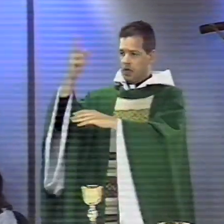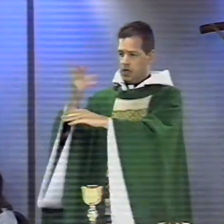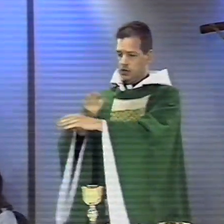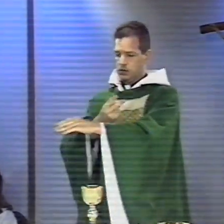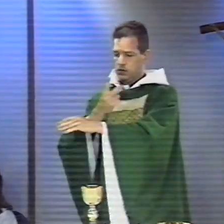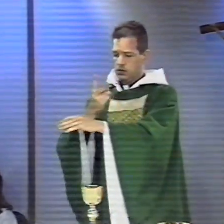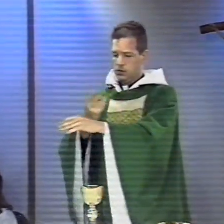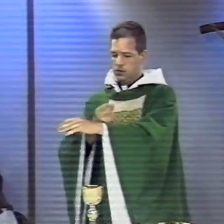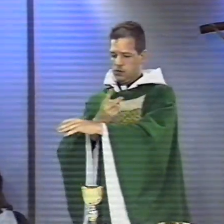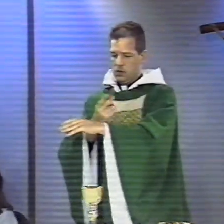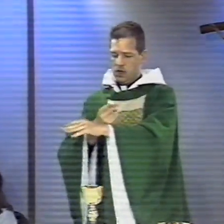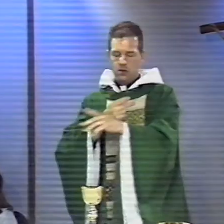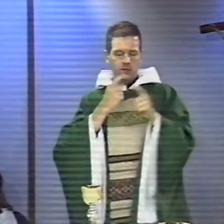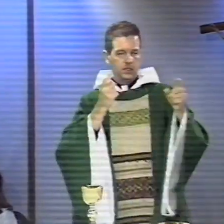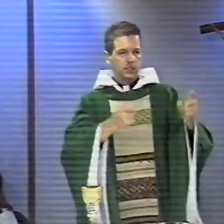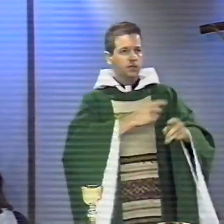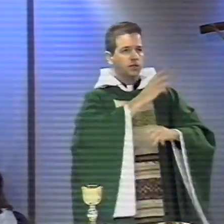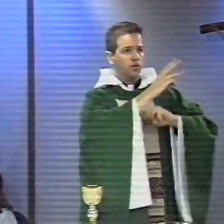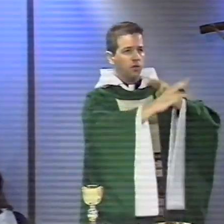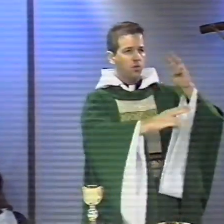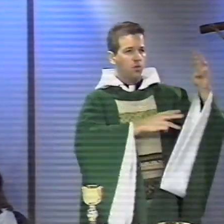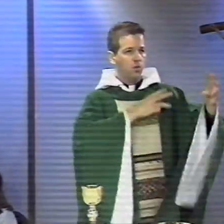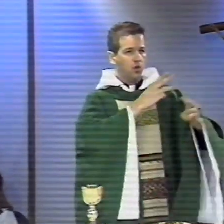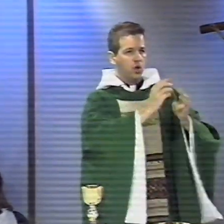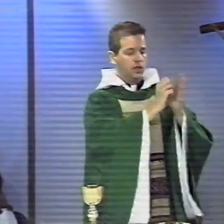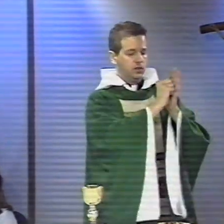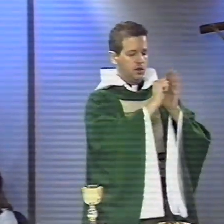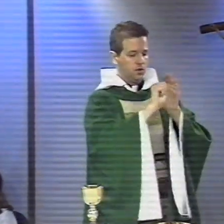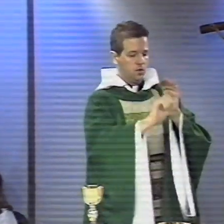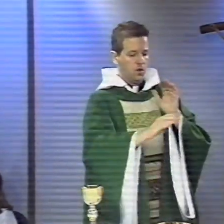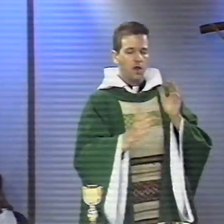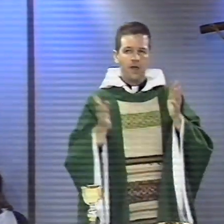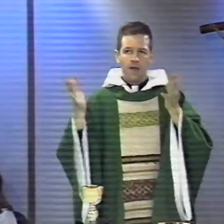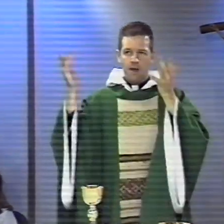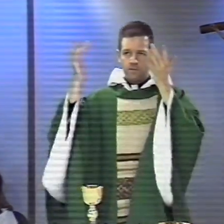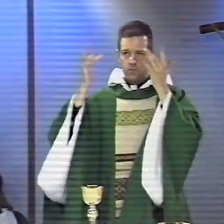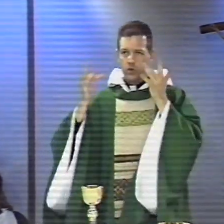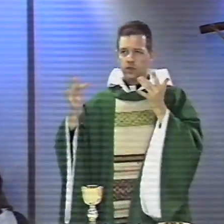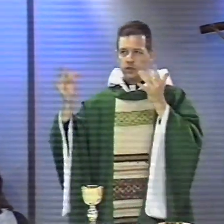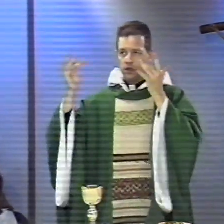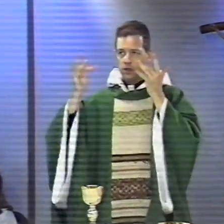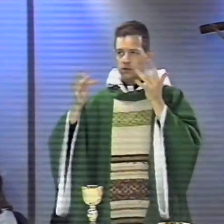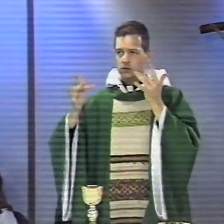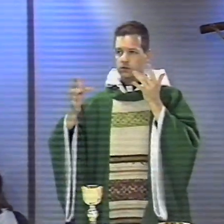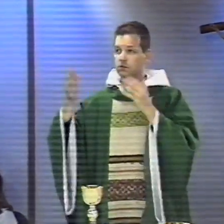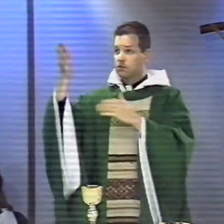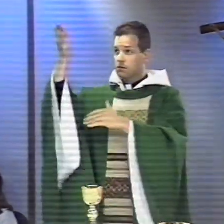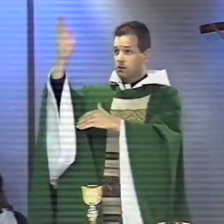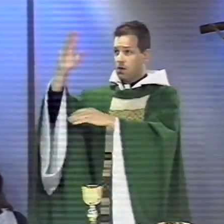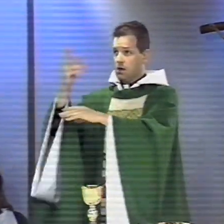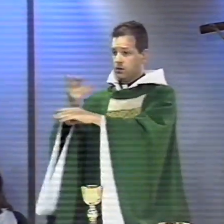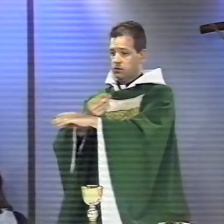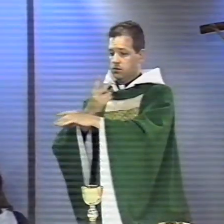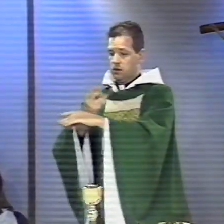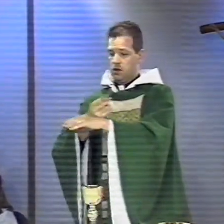mercy on us. Lamb of God, you take away